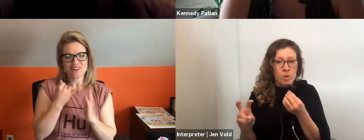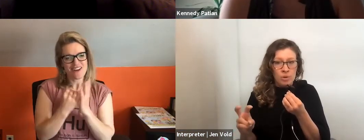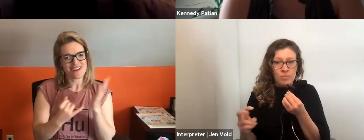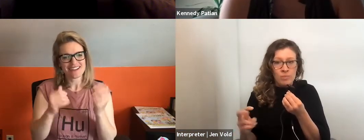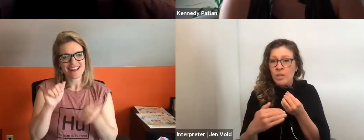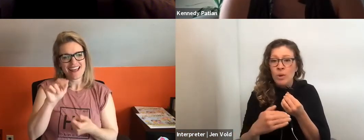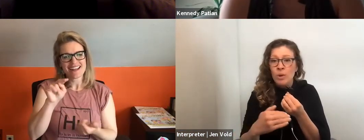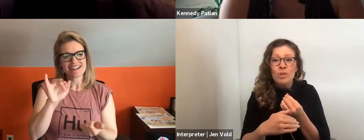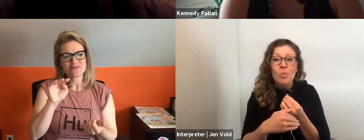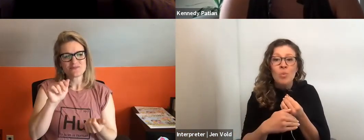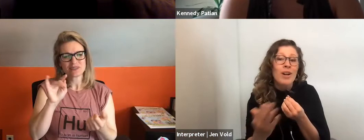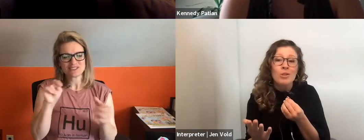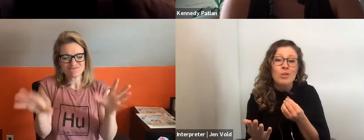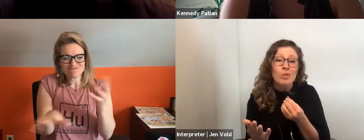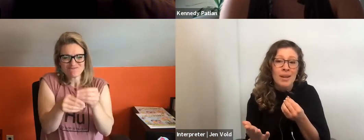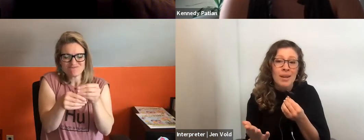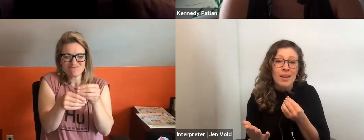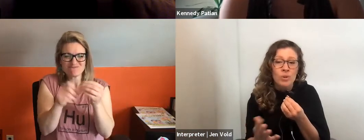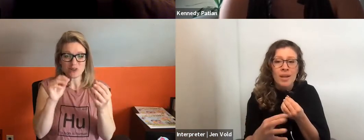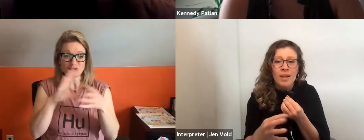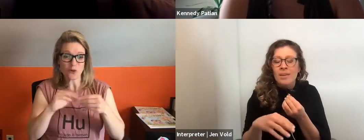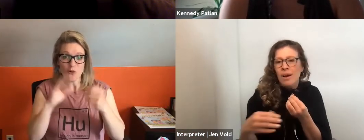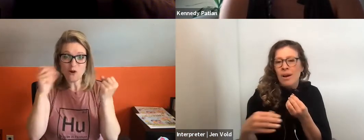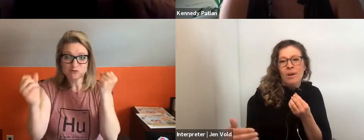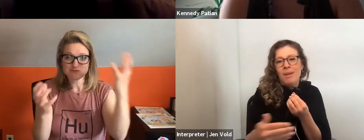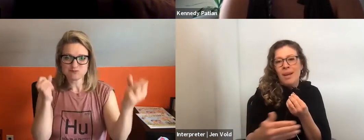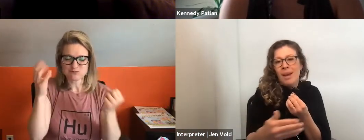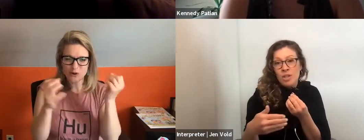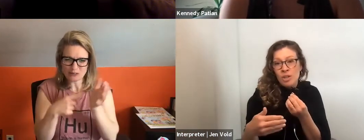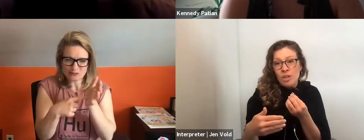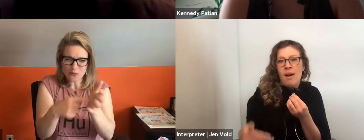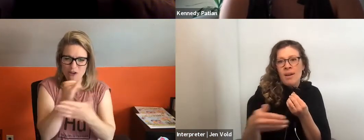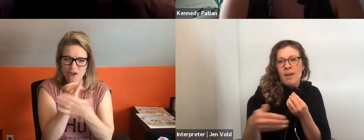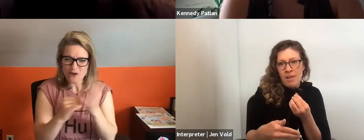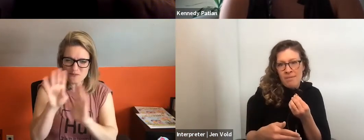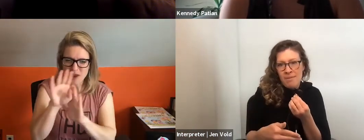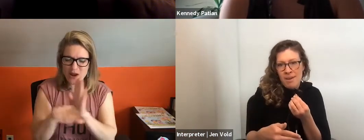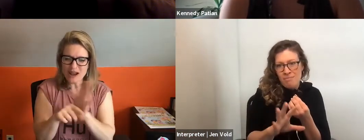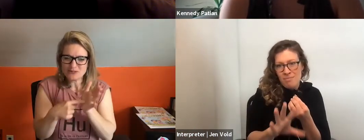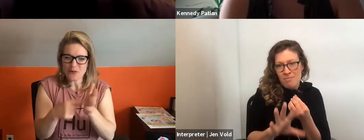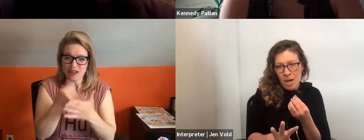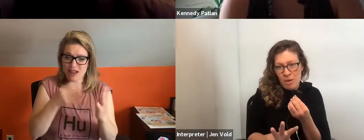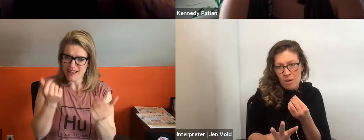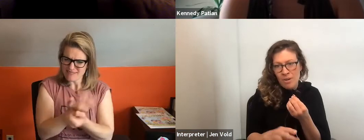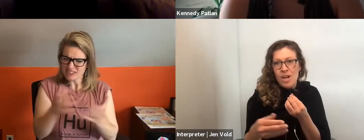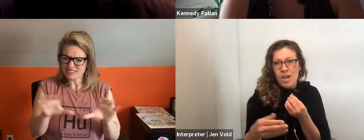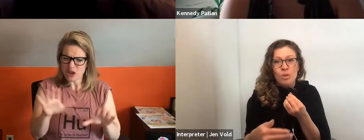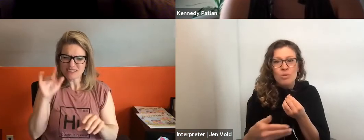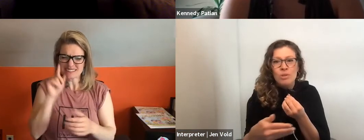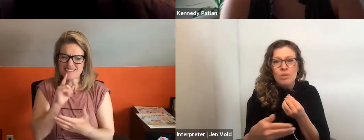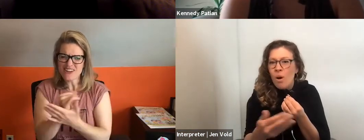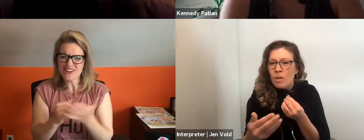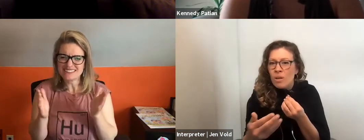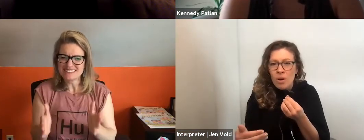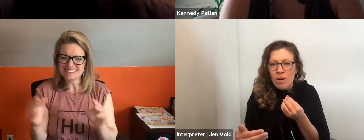is watch mode. So that's where you just watch the story getting told. You've got great animation behind the live action narrator.